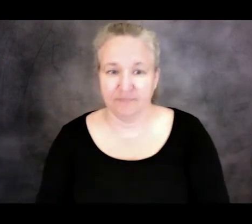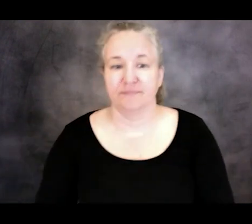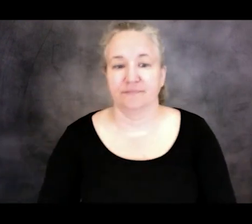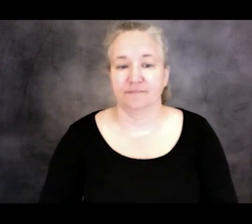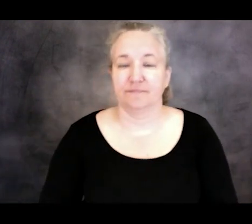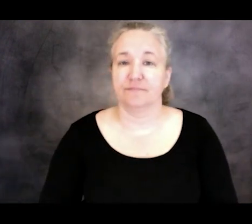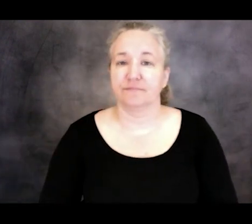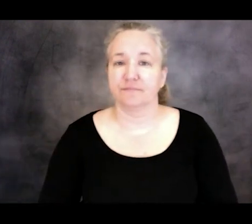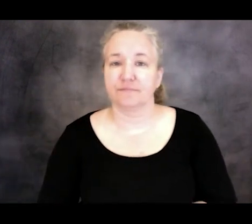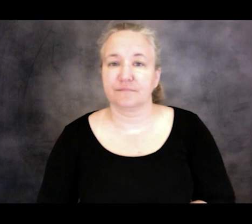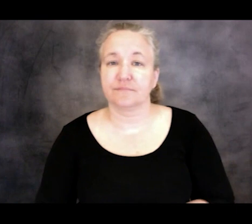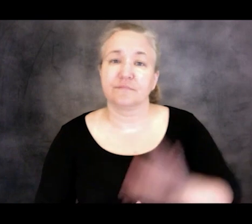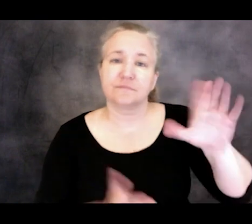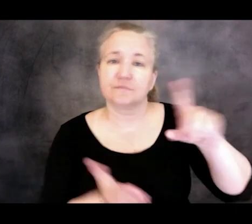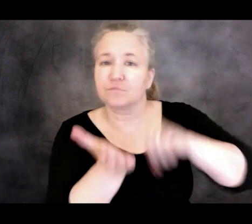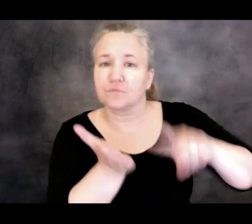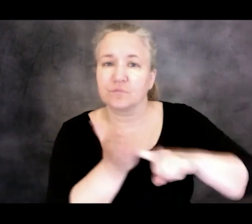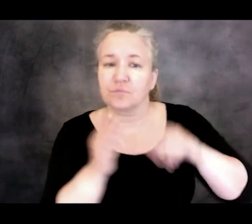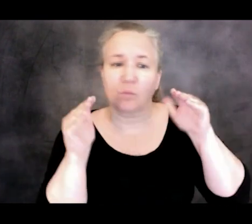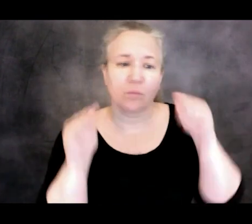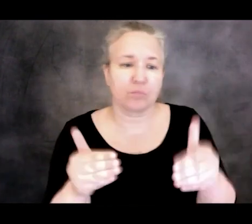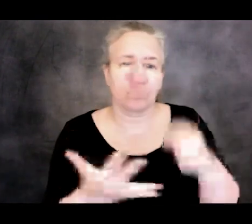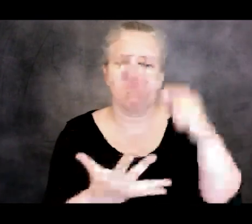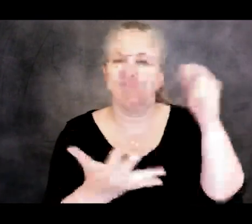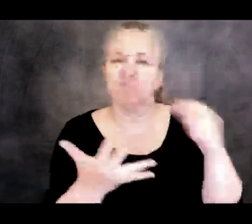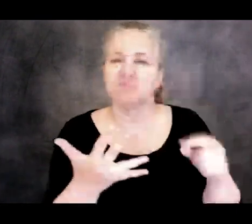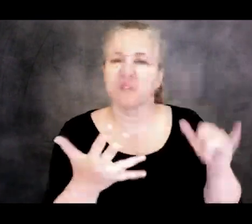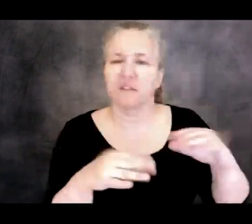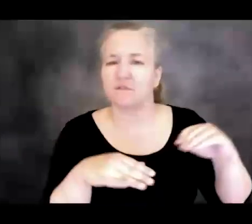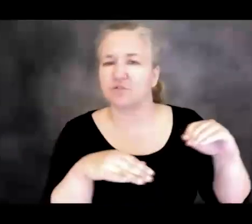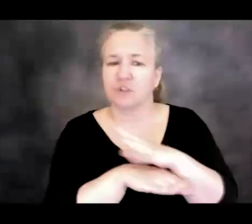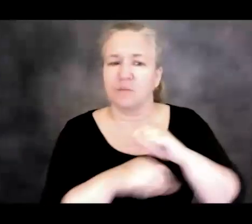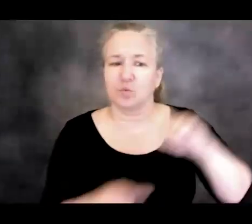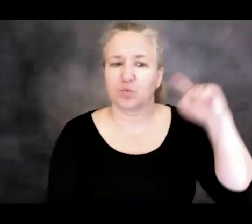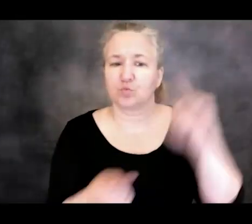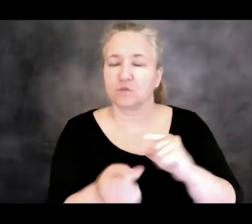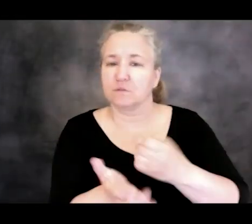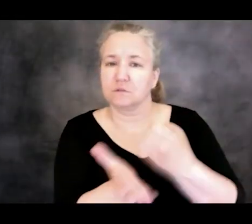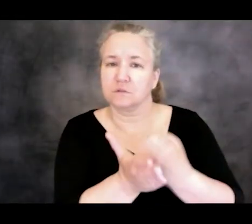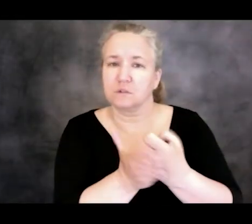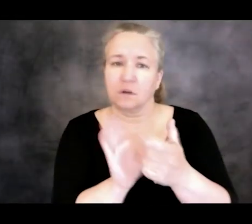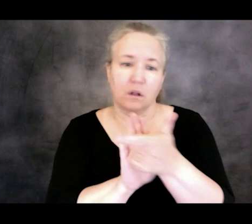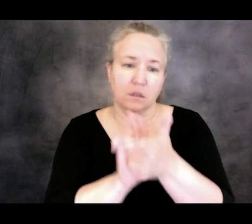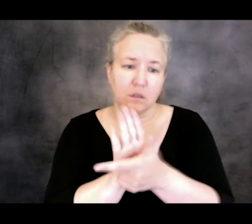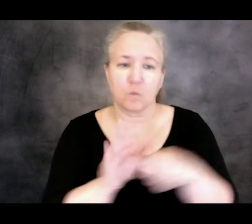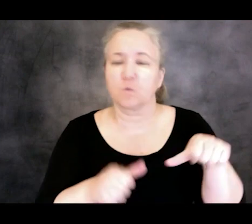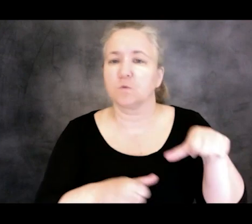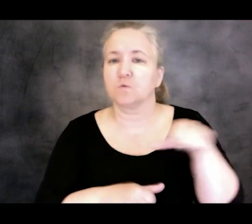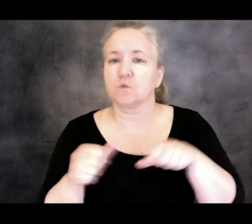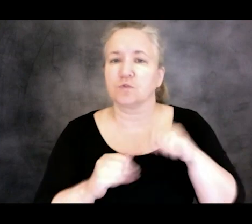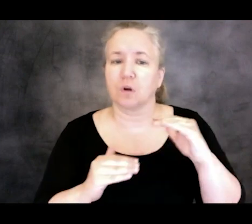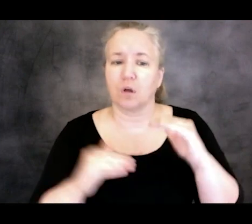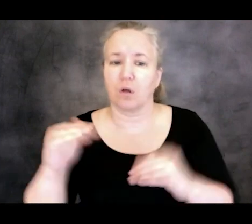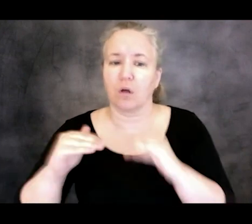His research focuses on factors that shape and reduce economic, legal, and social